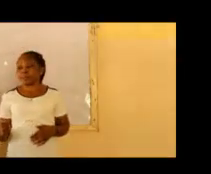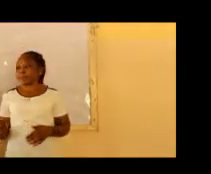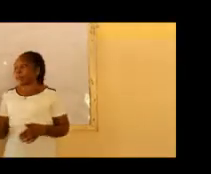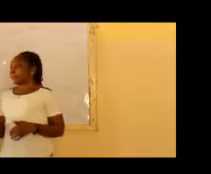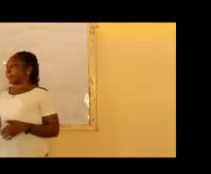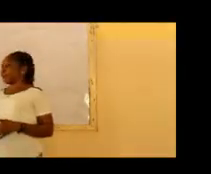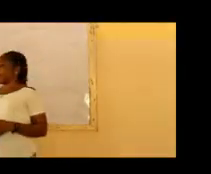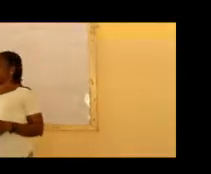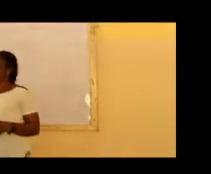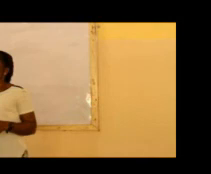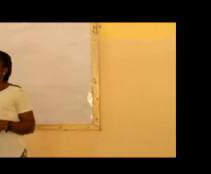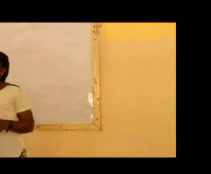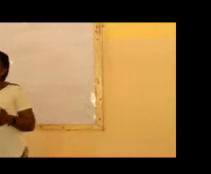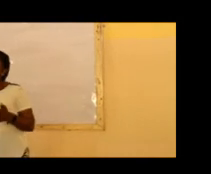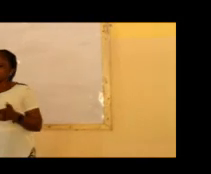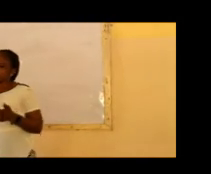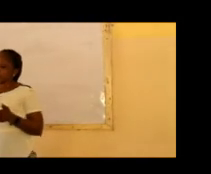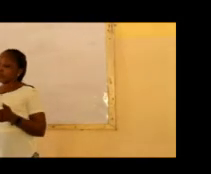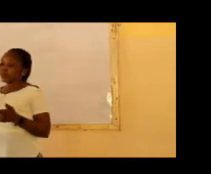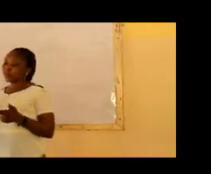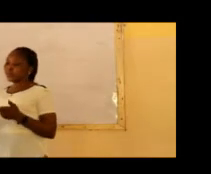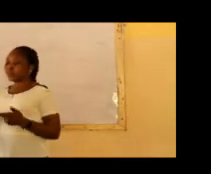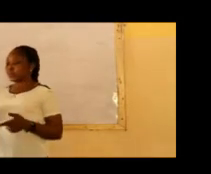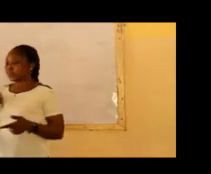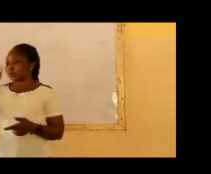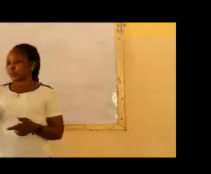retell a story which you have